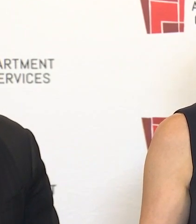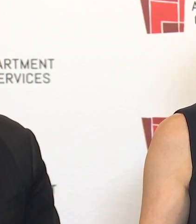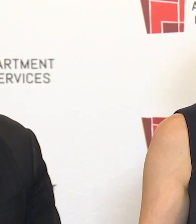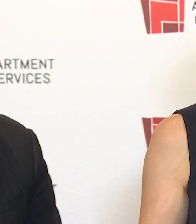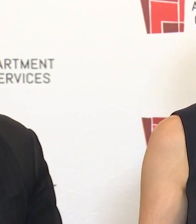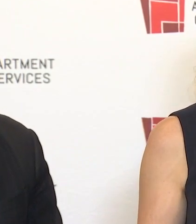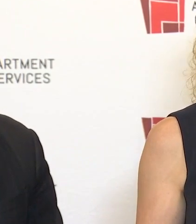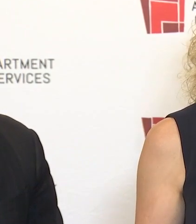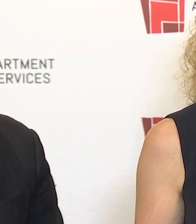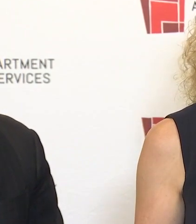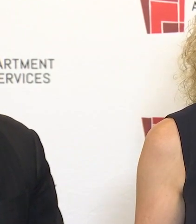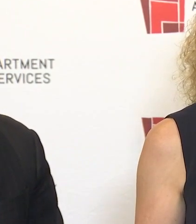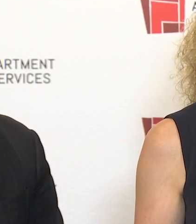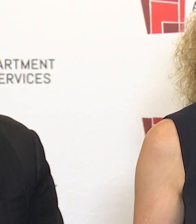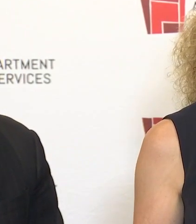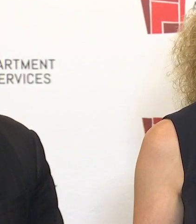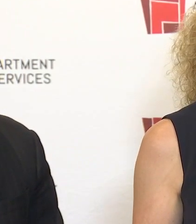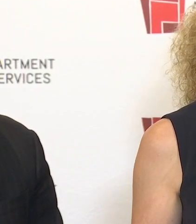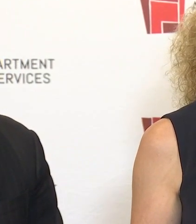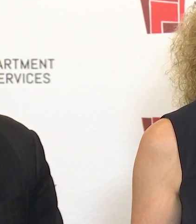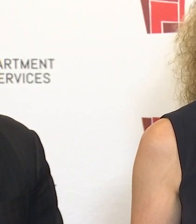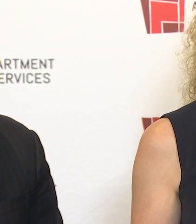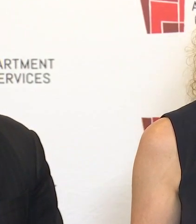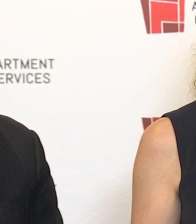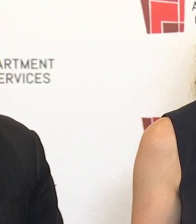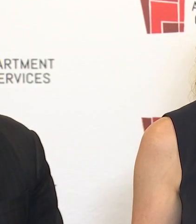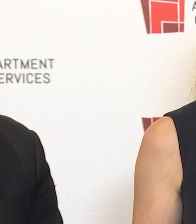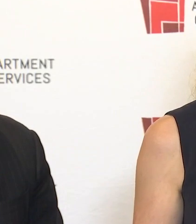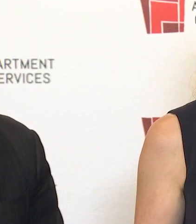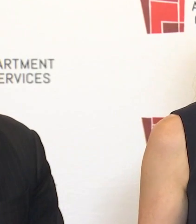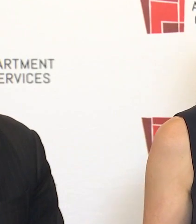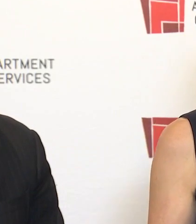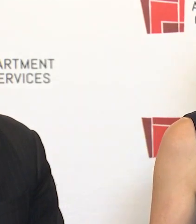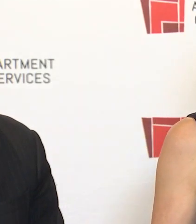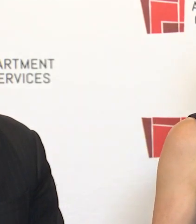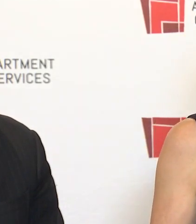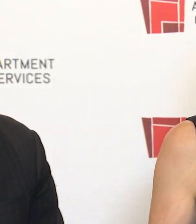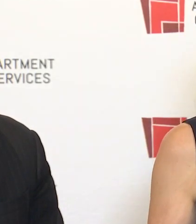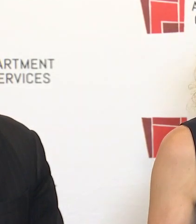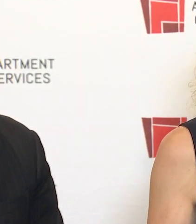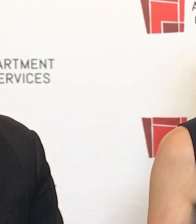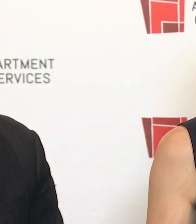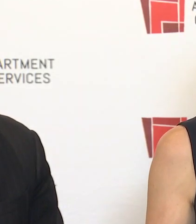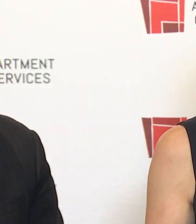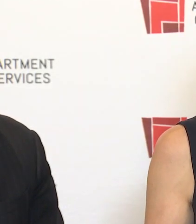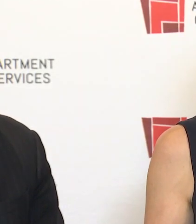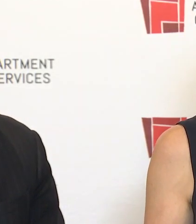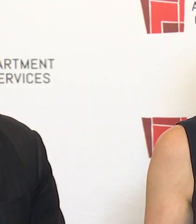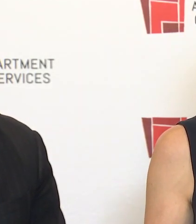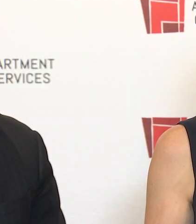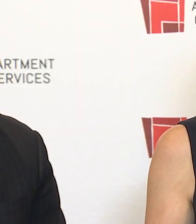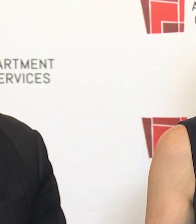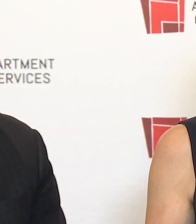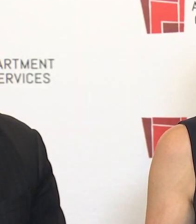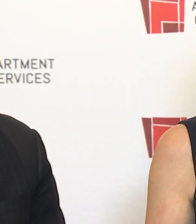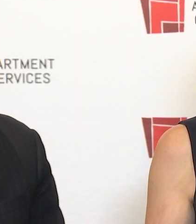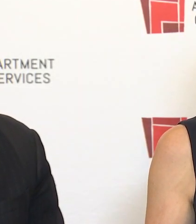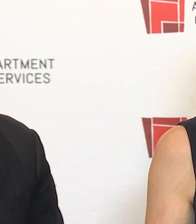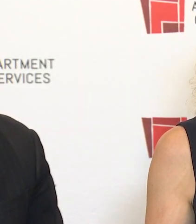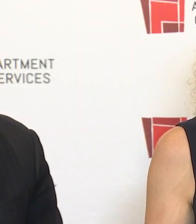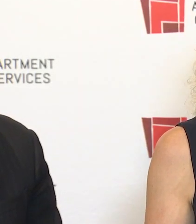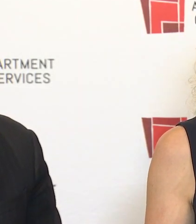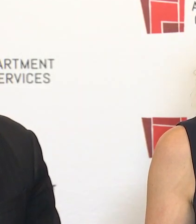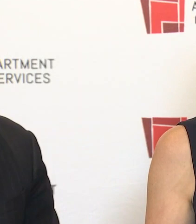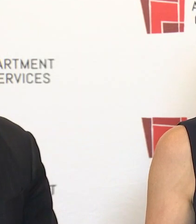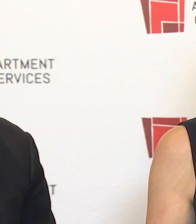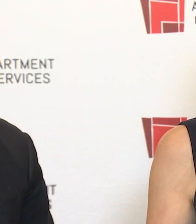website with our daily data update at 9 a.m. tomorrow. As we announced Sunday, one of the 6 Arizona cases is a